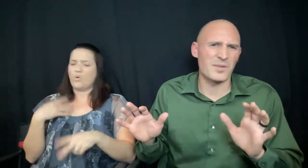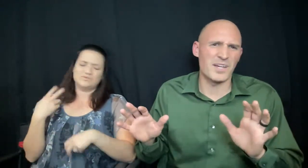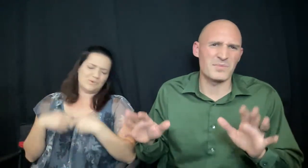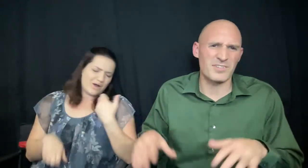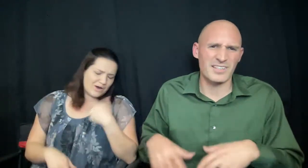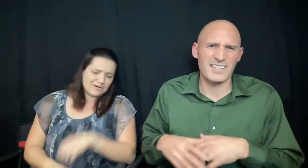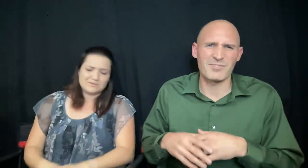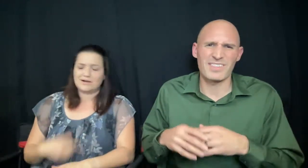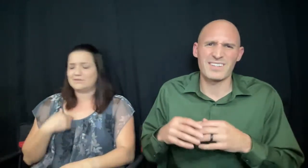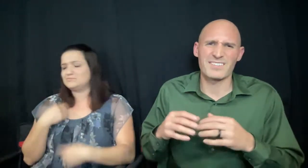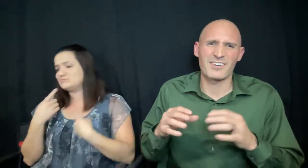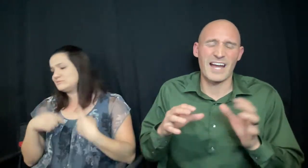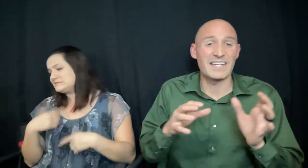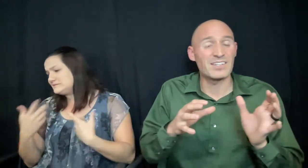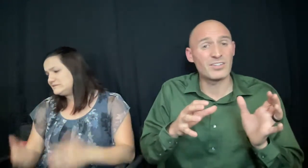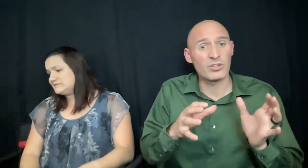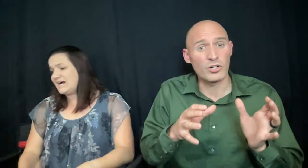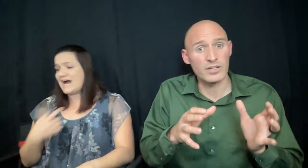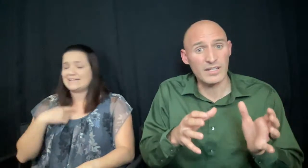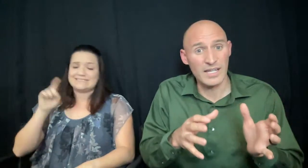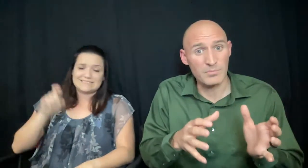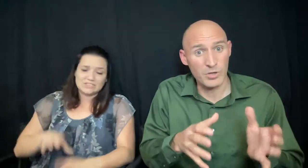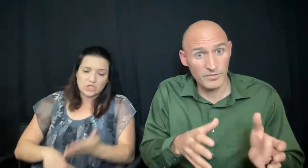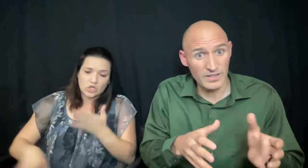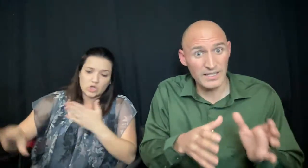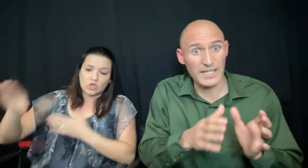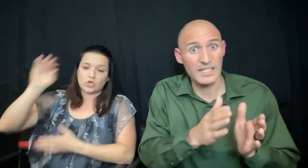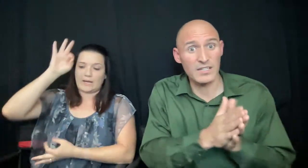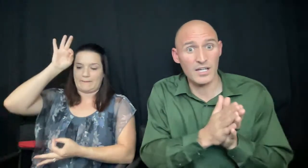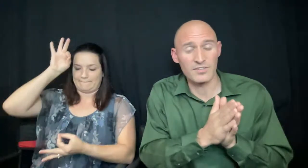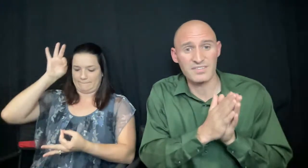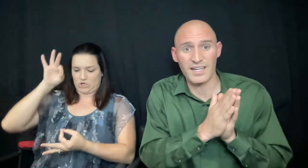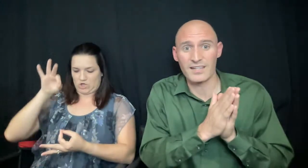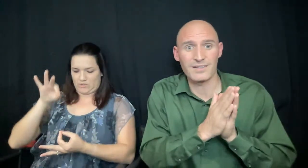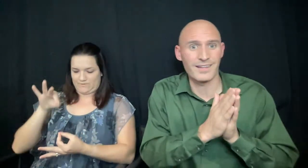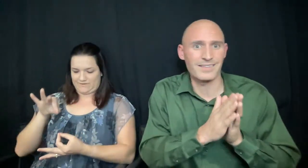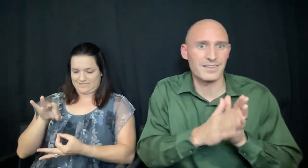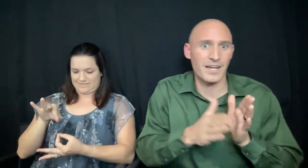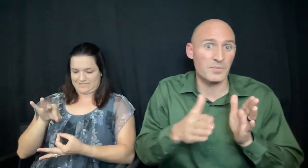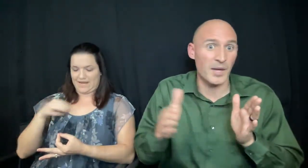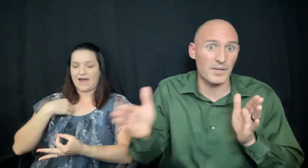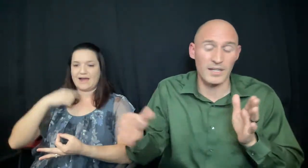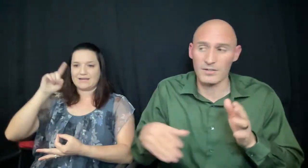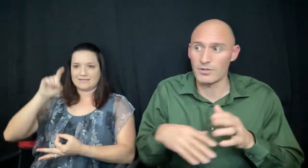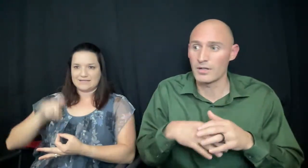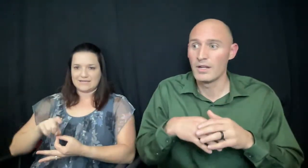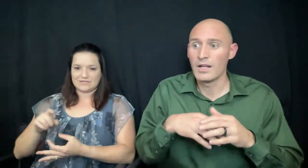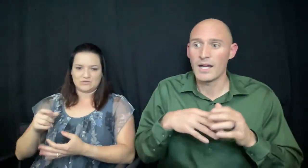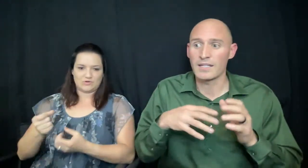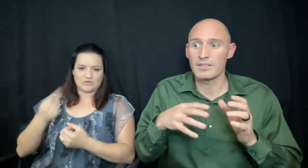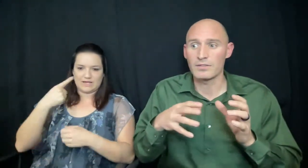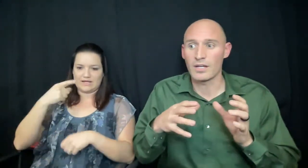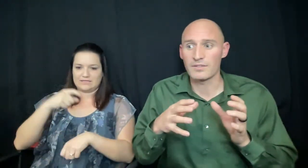I'm struggling with this, or I need to learn it perfectly. I need to understand the time topic, or I need to